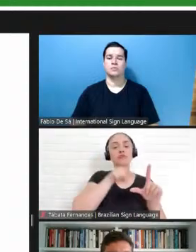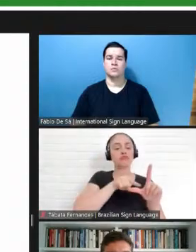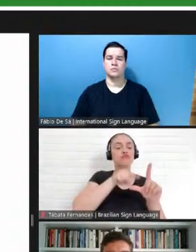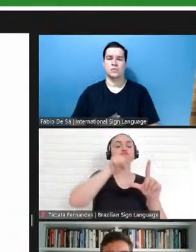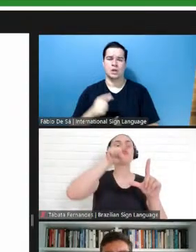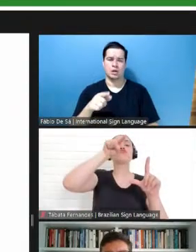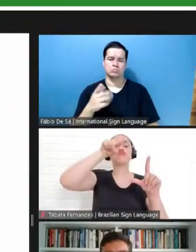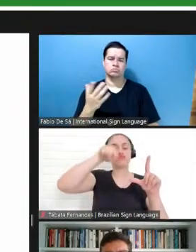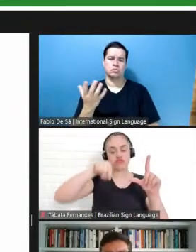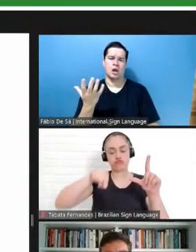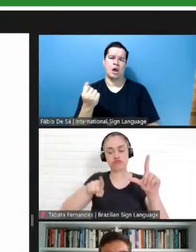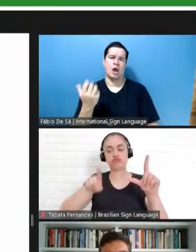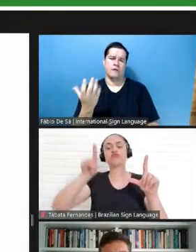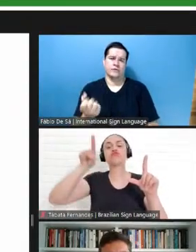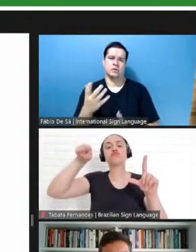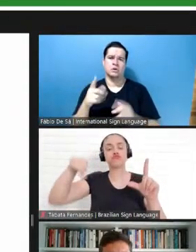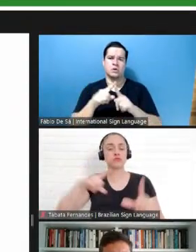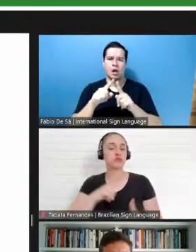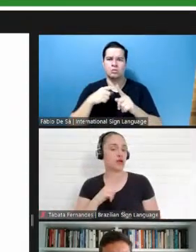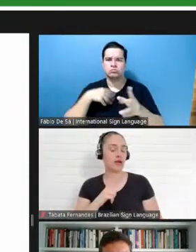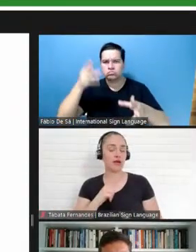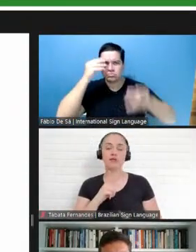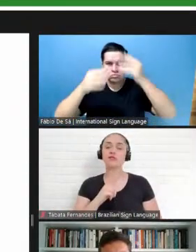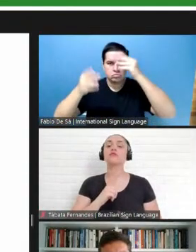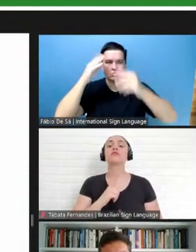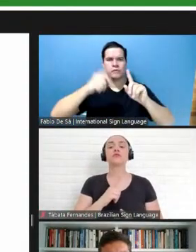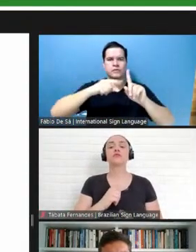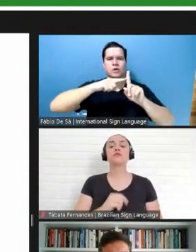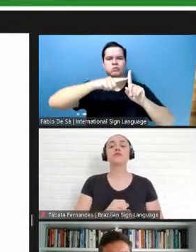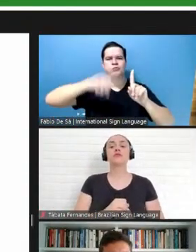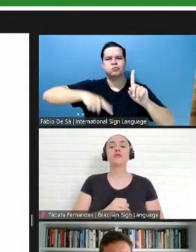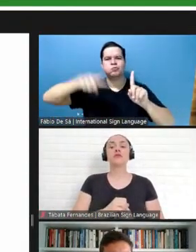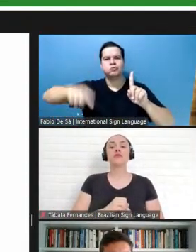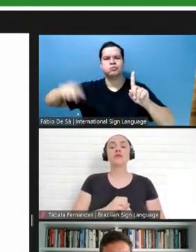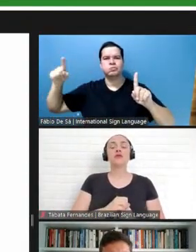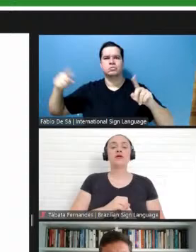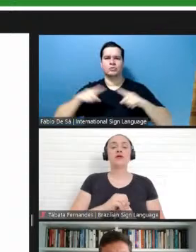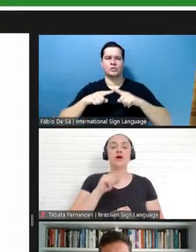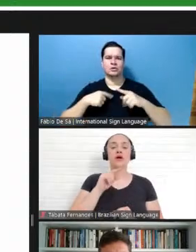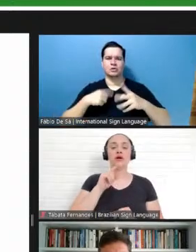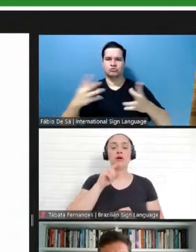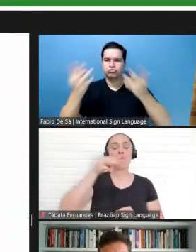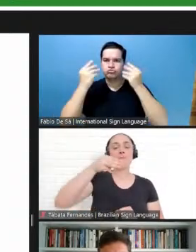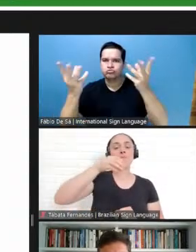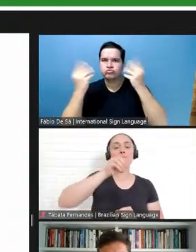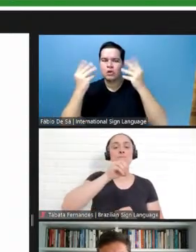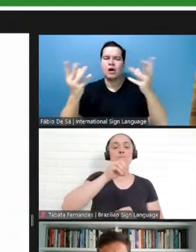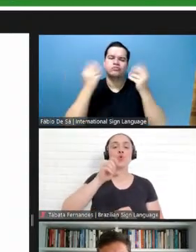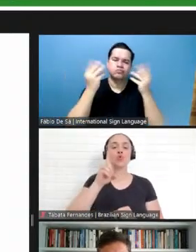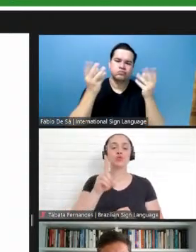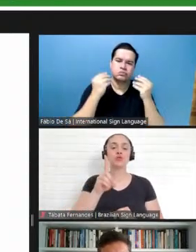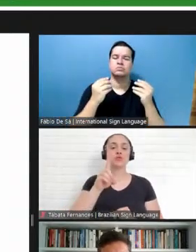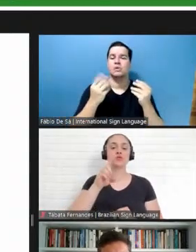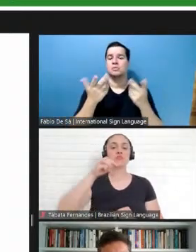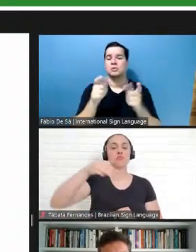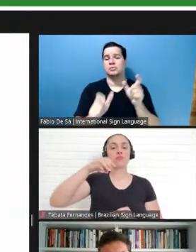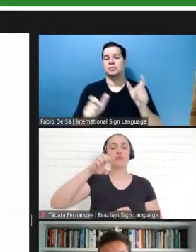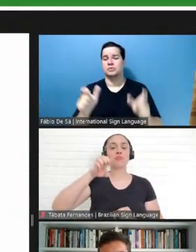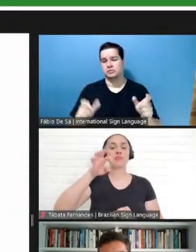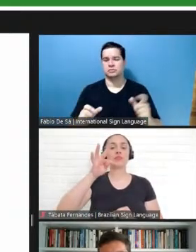key piece of this. The Mood Meter app is one that supports the tracking and